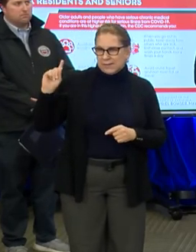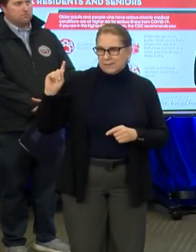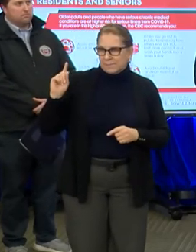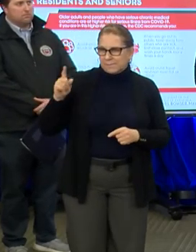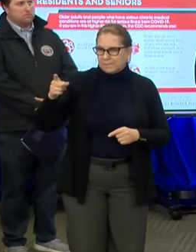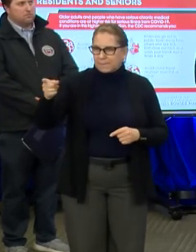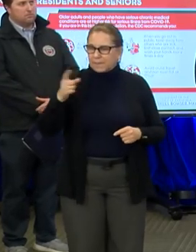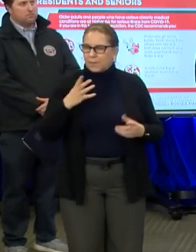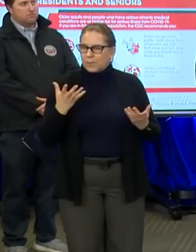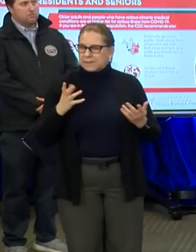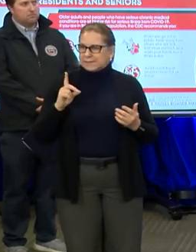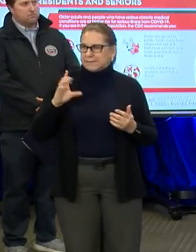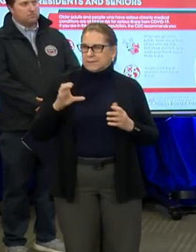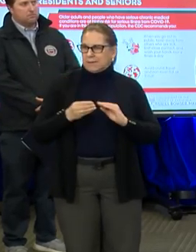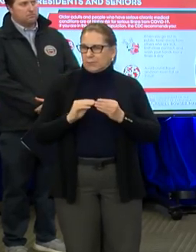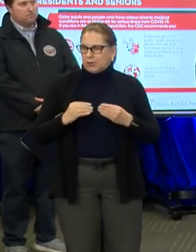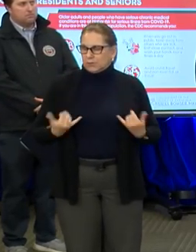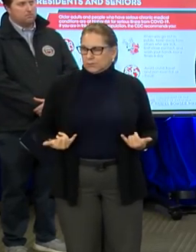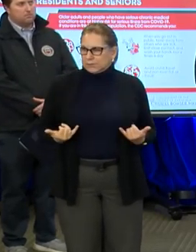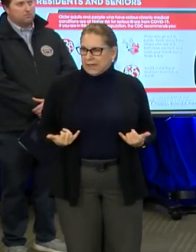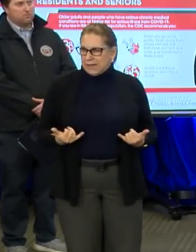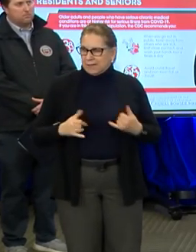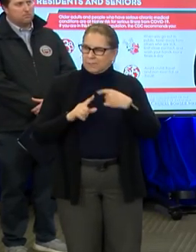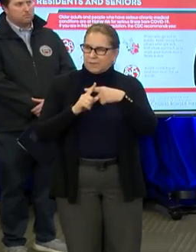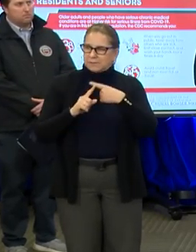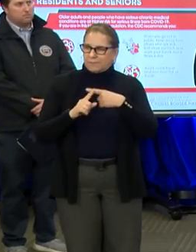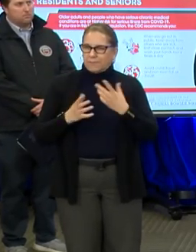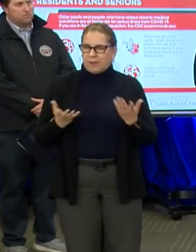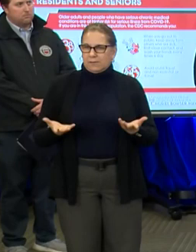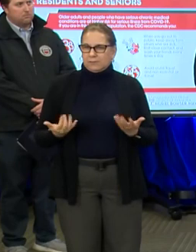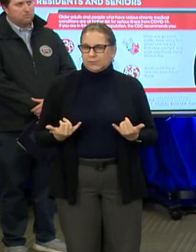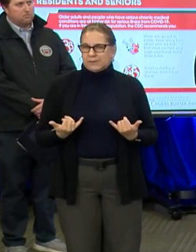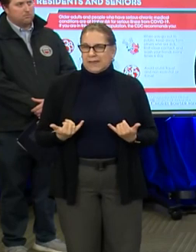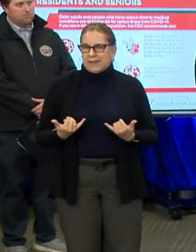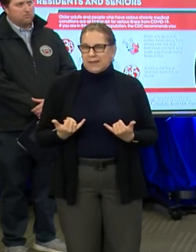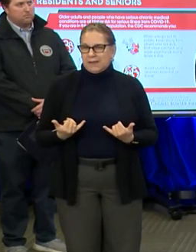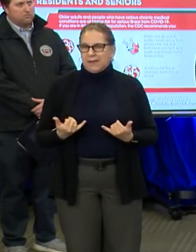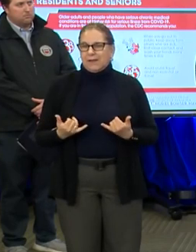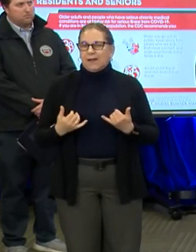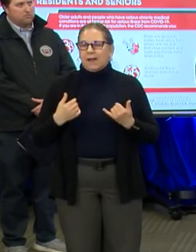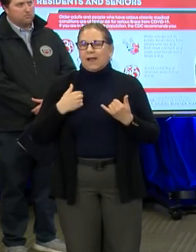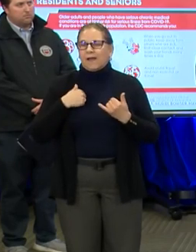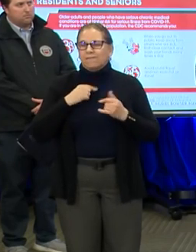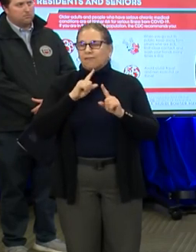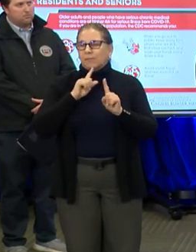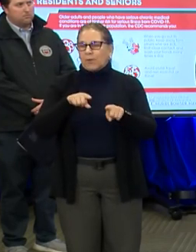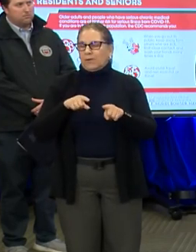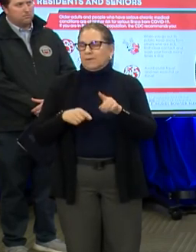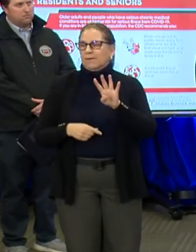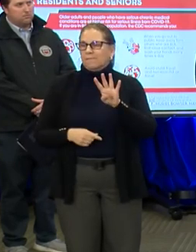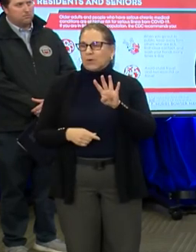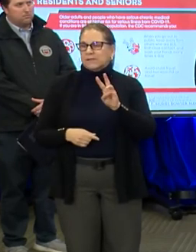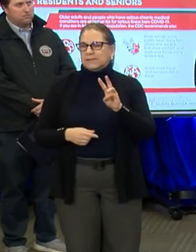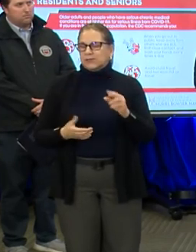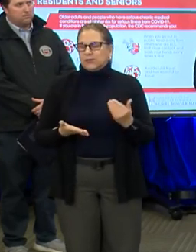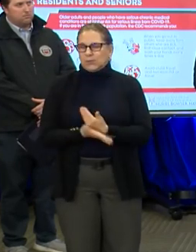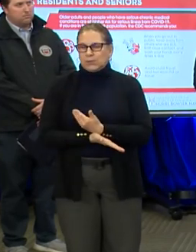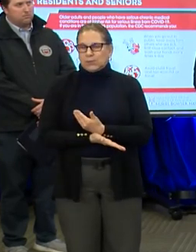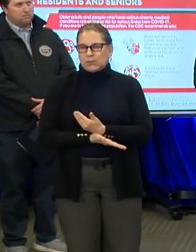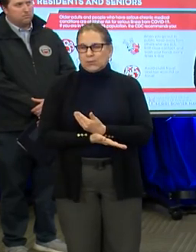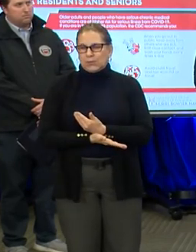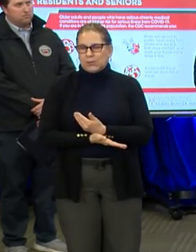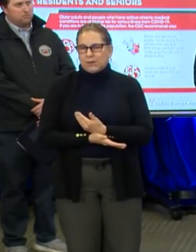DC number of positive tests today? We reported 46 new cases where results came into us